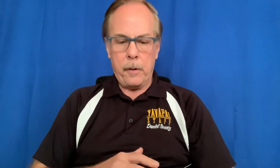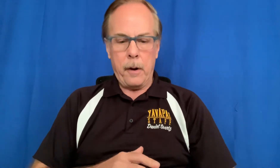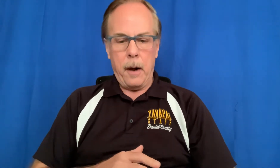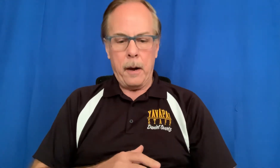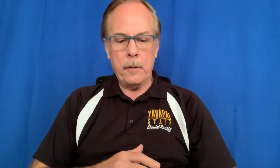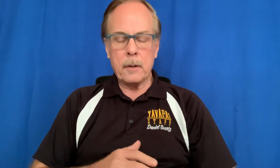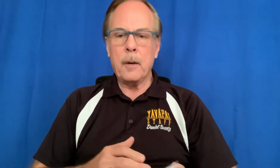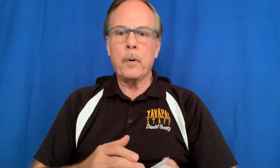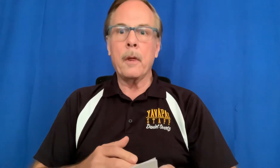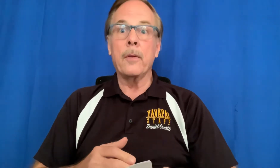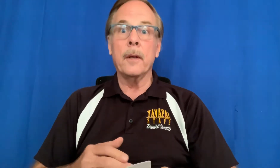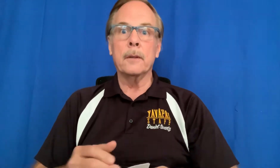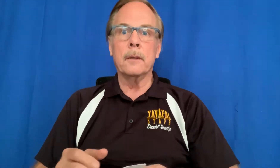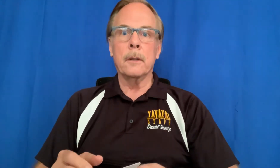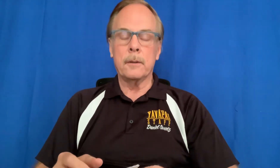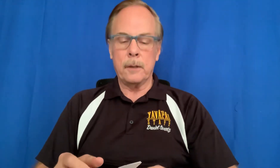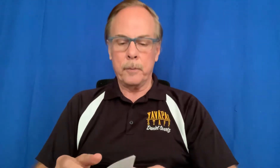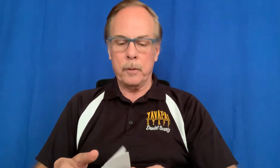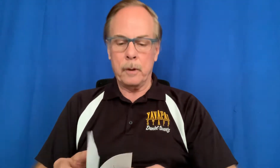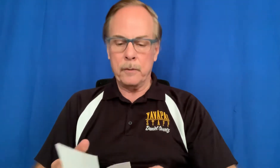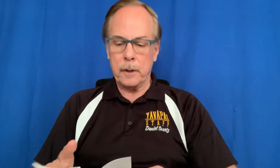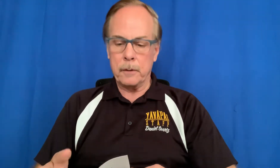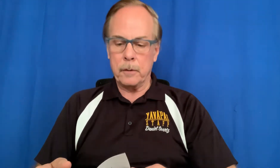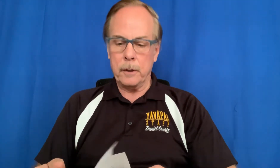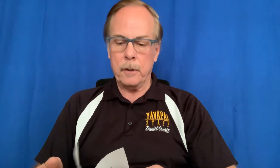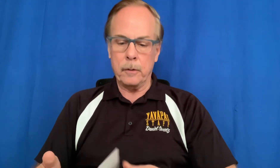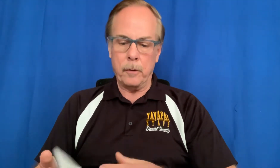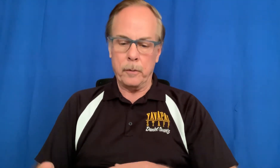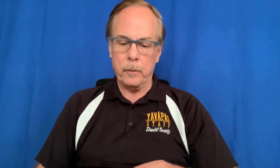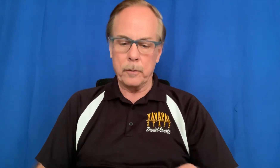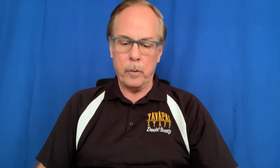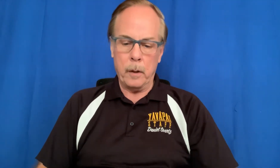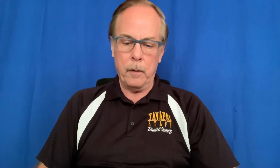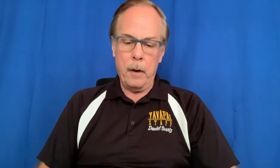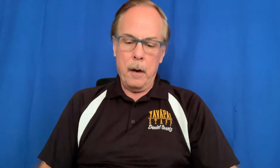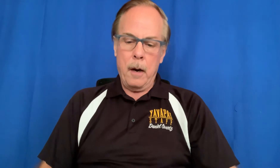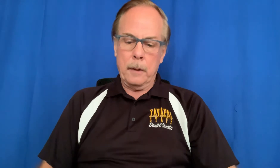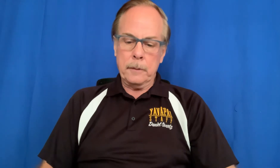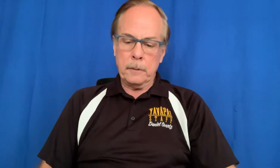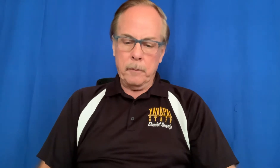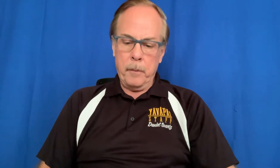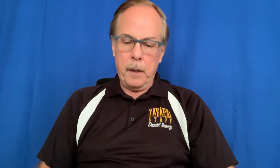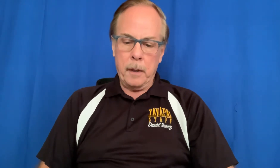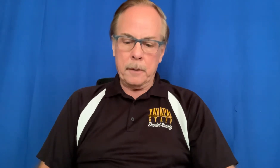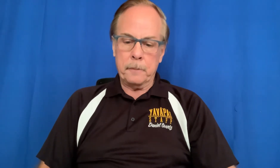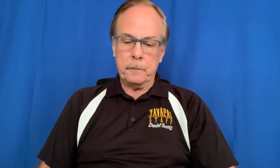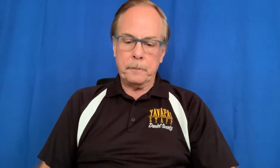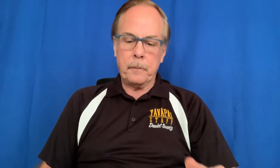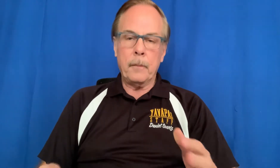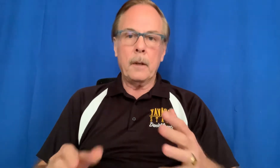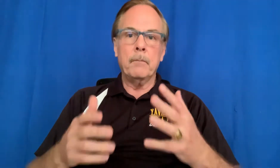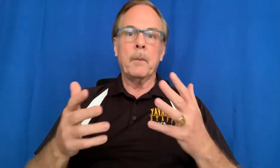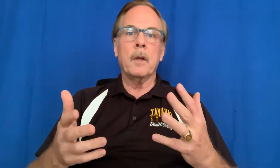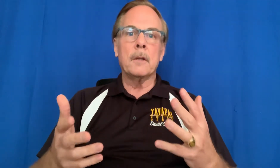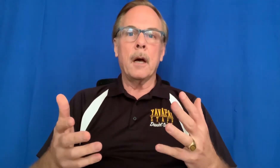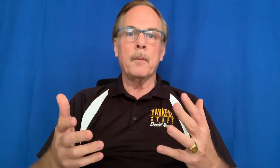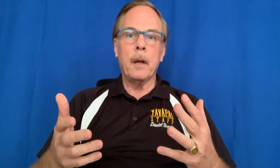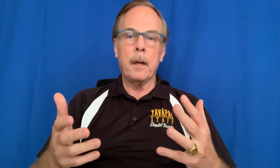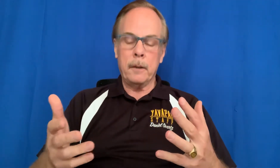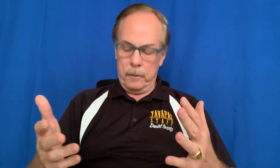Okay, there's a couple other things in this subunit of 613 I'll go through as well. But remember the timeline. So